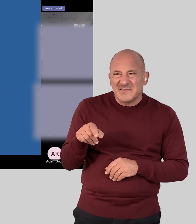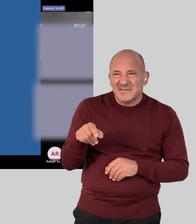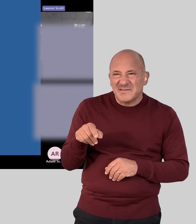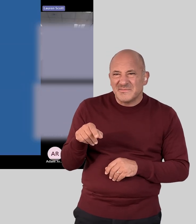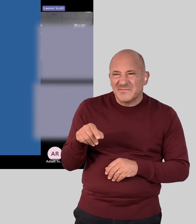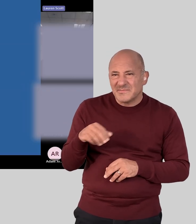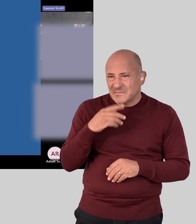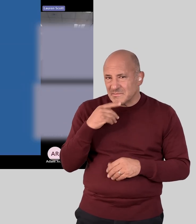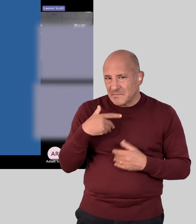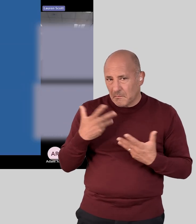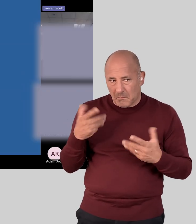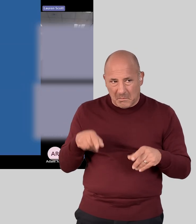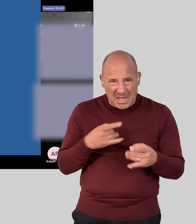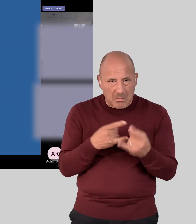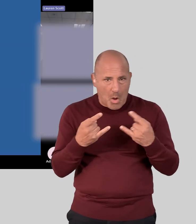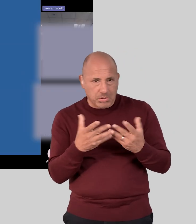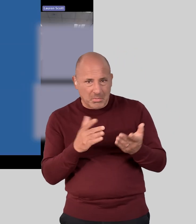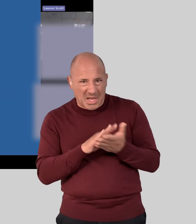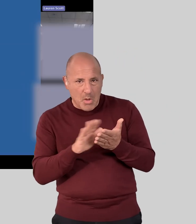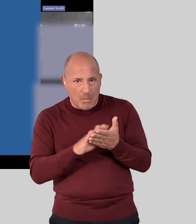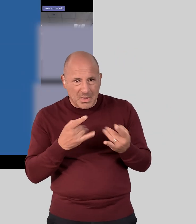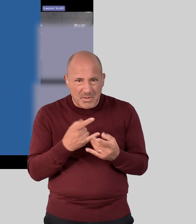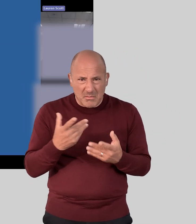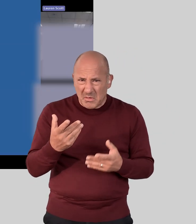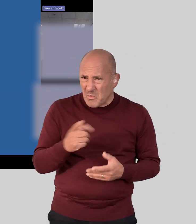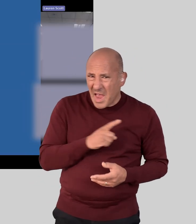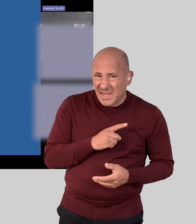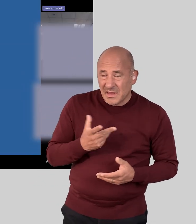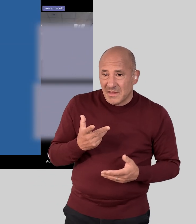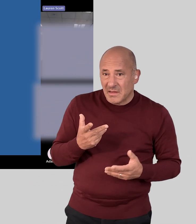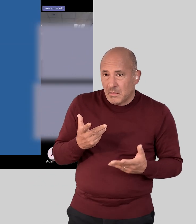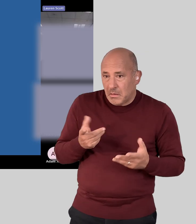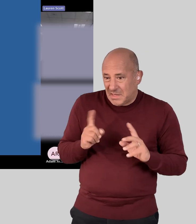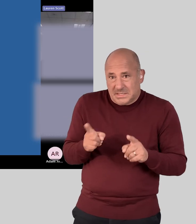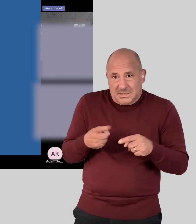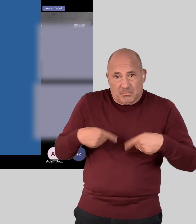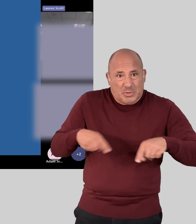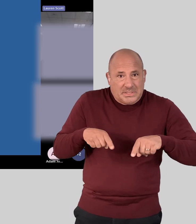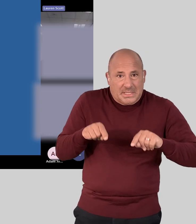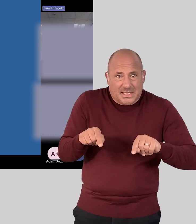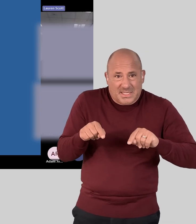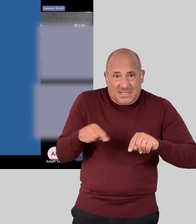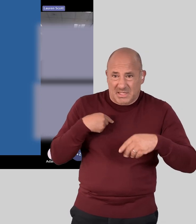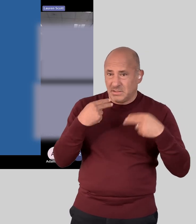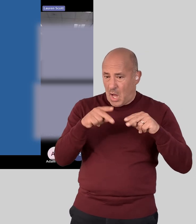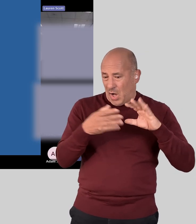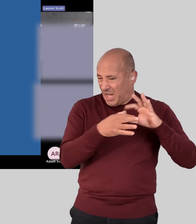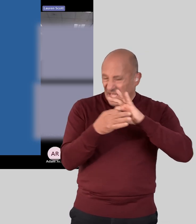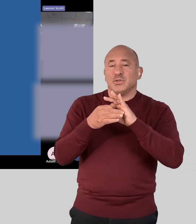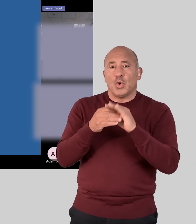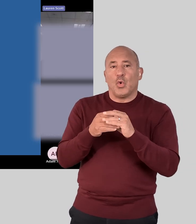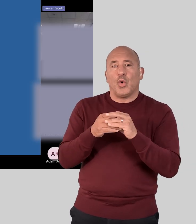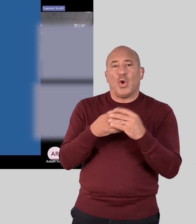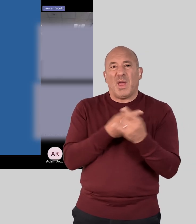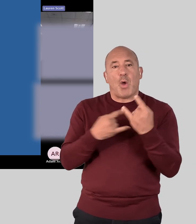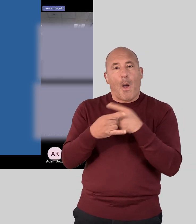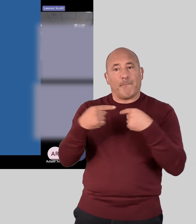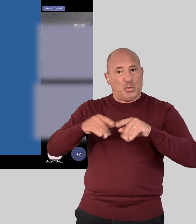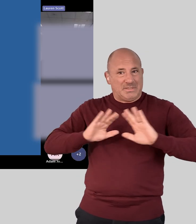was doing, and I said hip hop. And they asked why. I said because it's to hip hop music. We only do these dances to hip hop